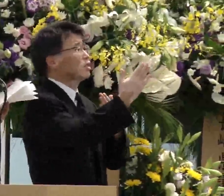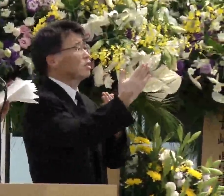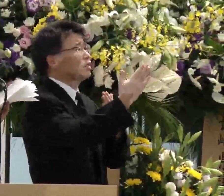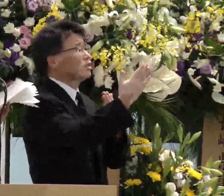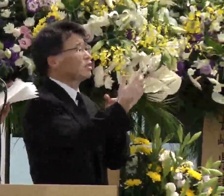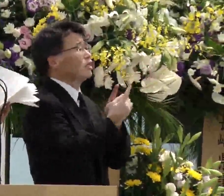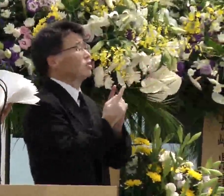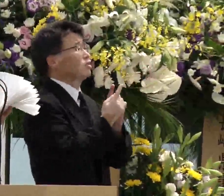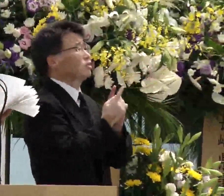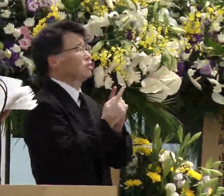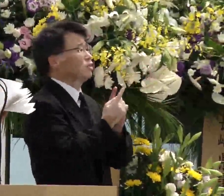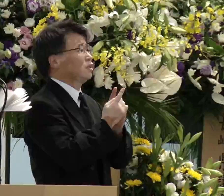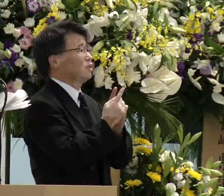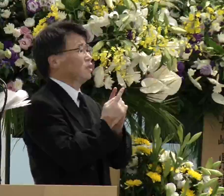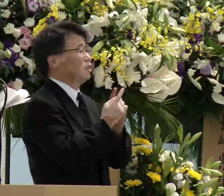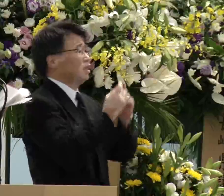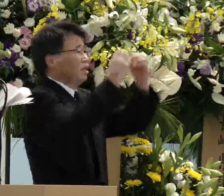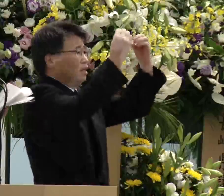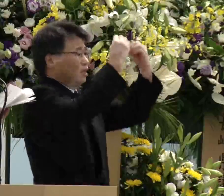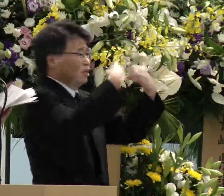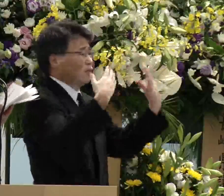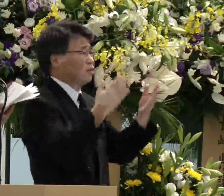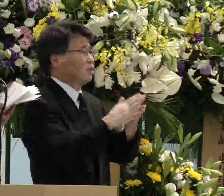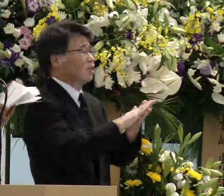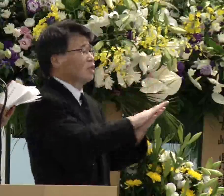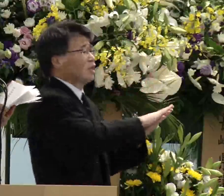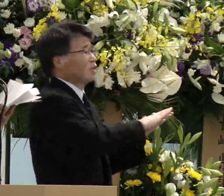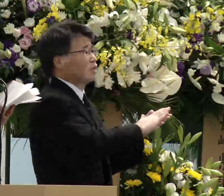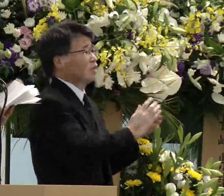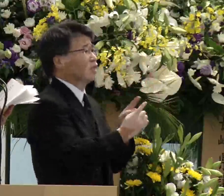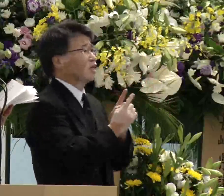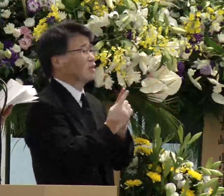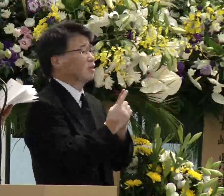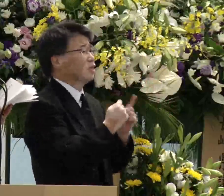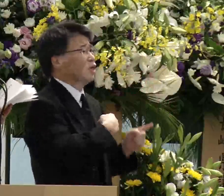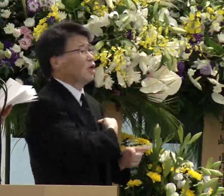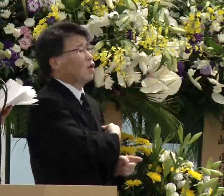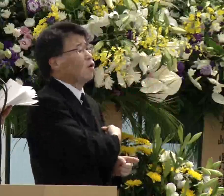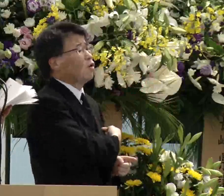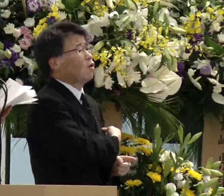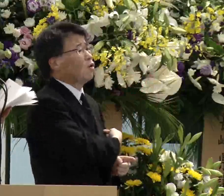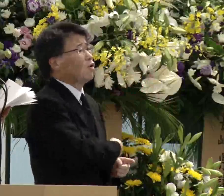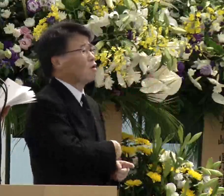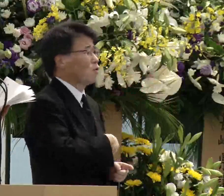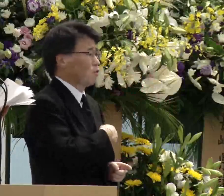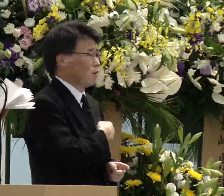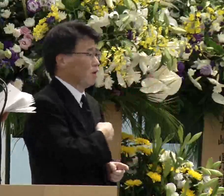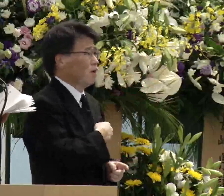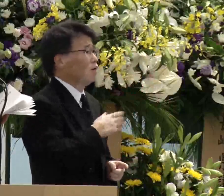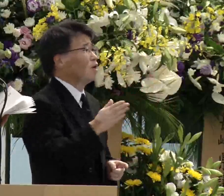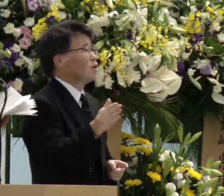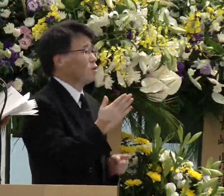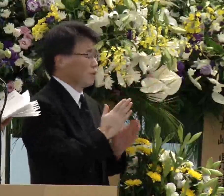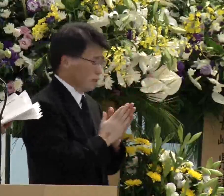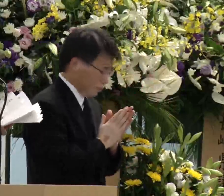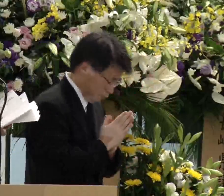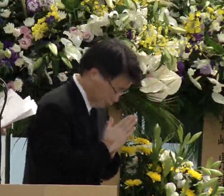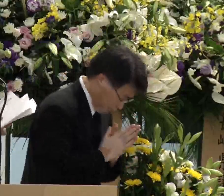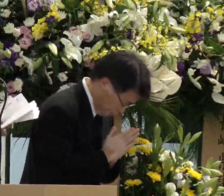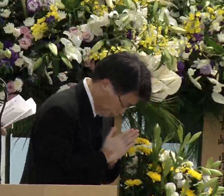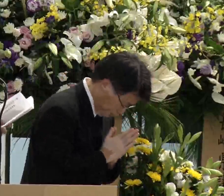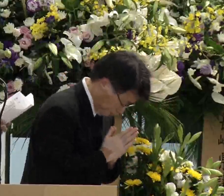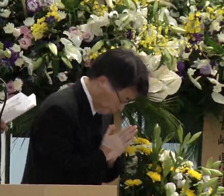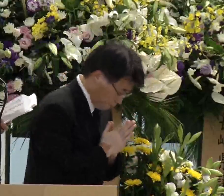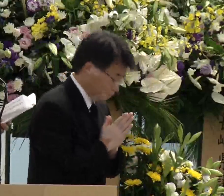I reverently express my sincerest condolences to the souls of the atomic bomb